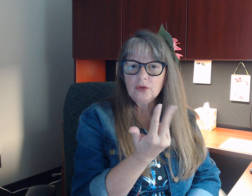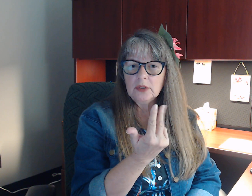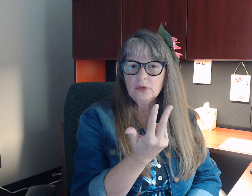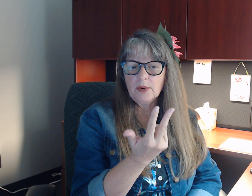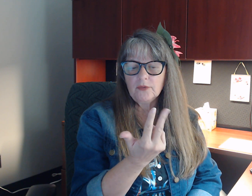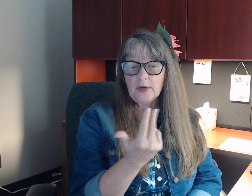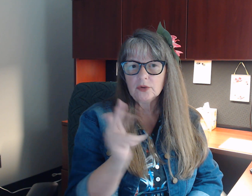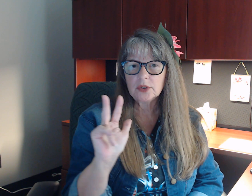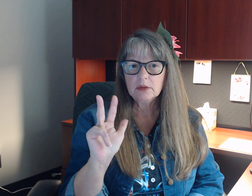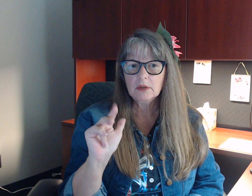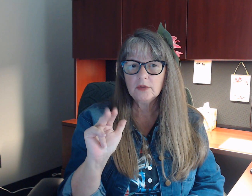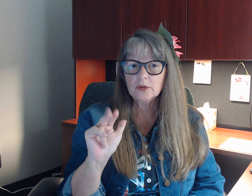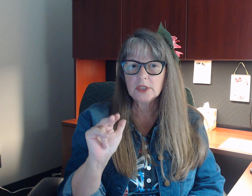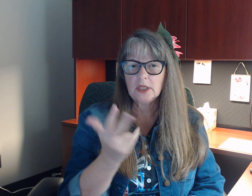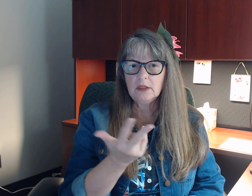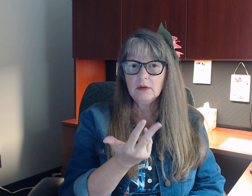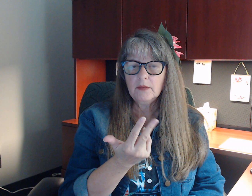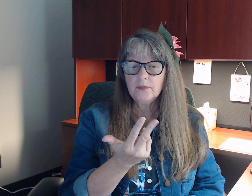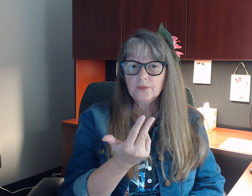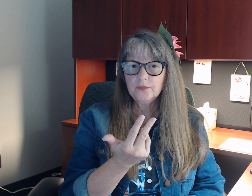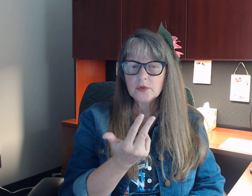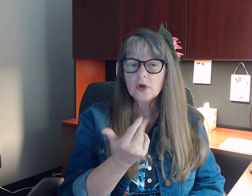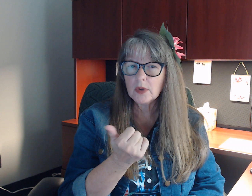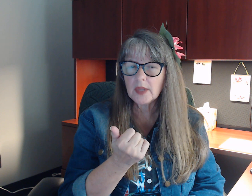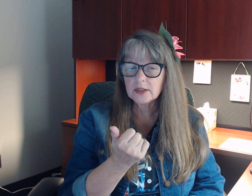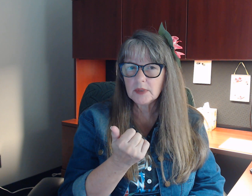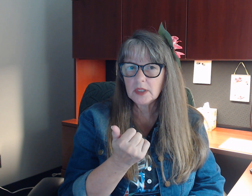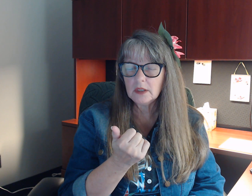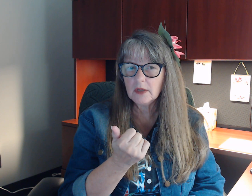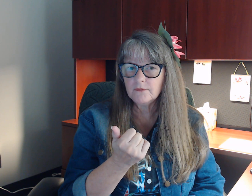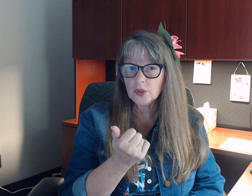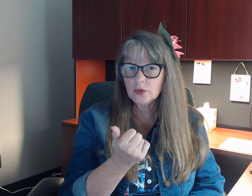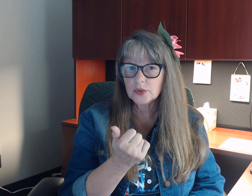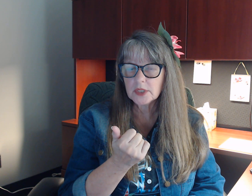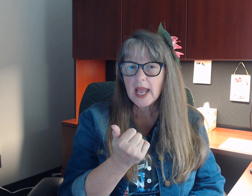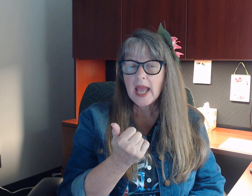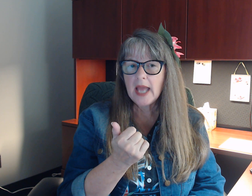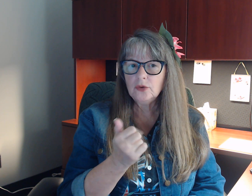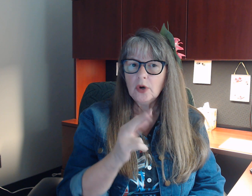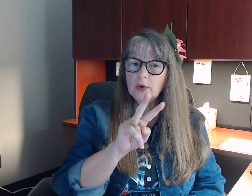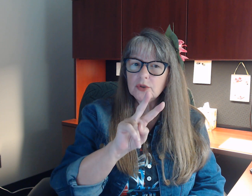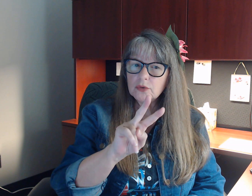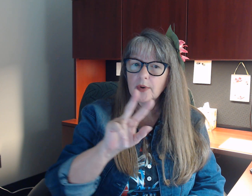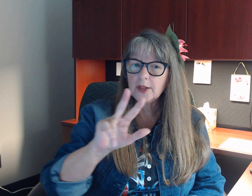do both fingers, 13. So you don't want that to be confused. And you don't want to do